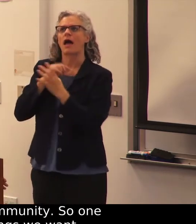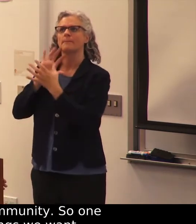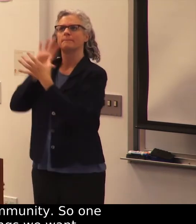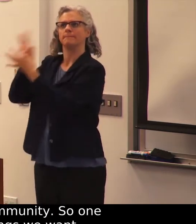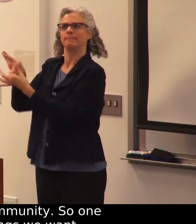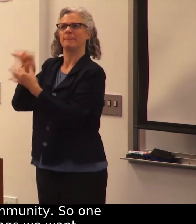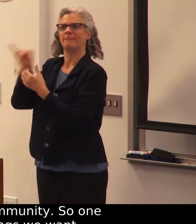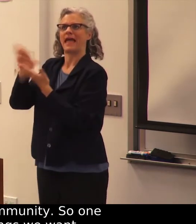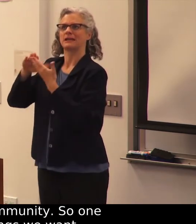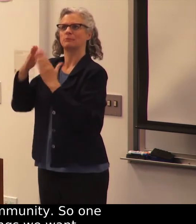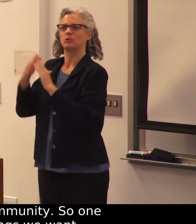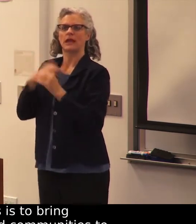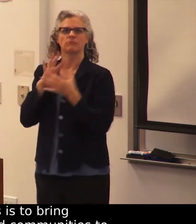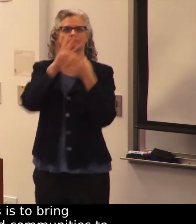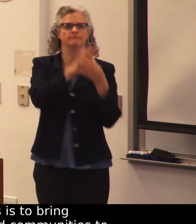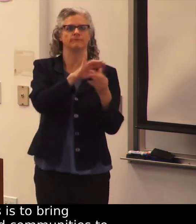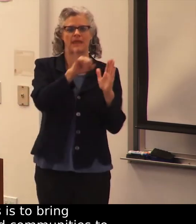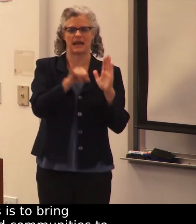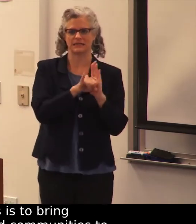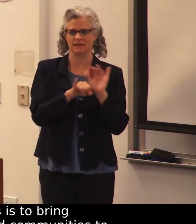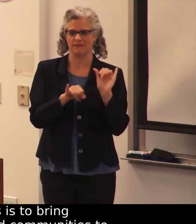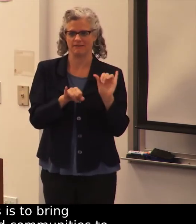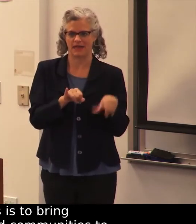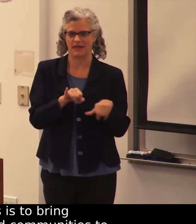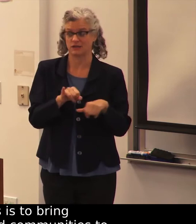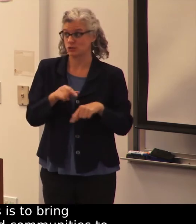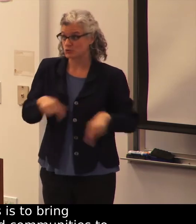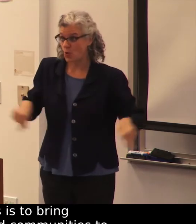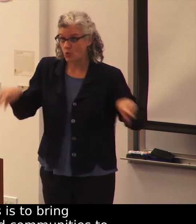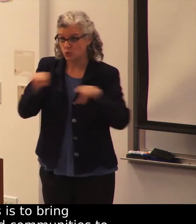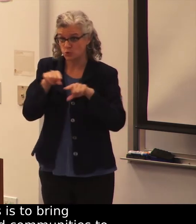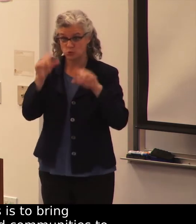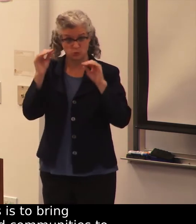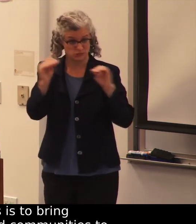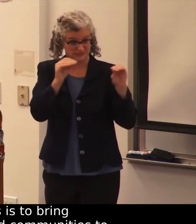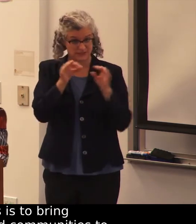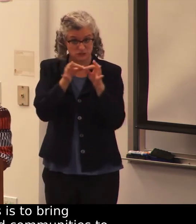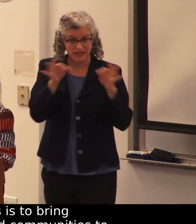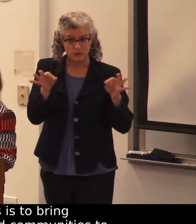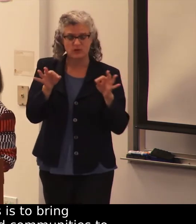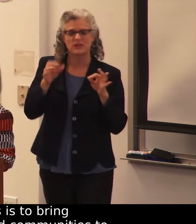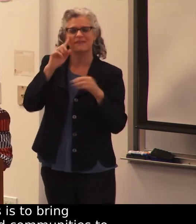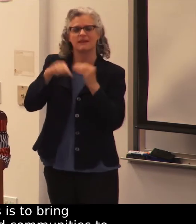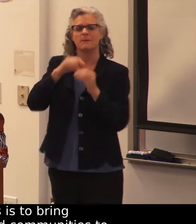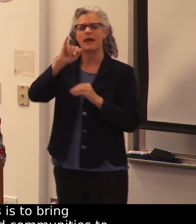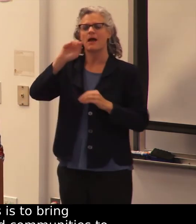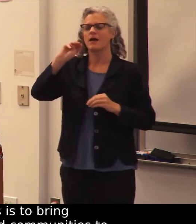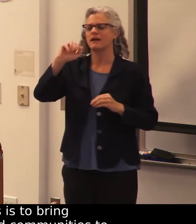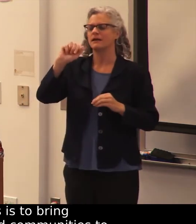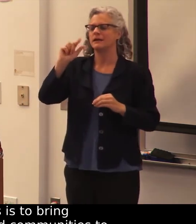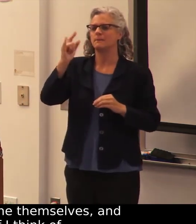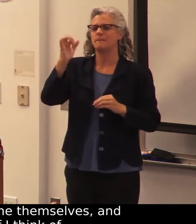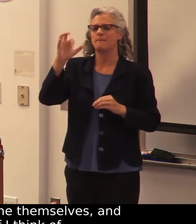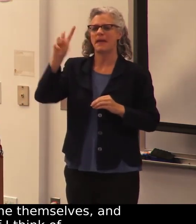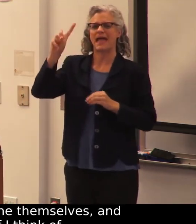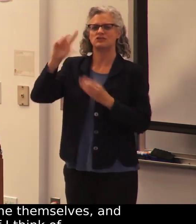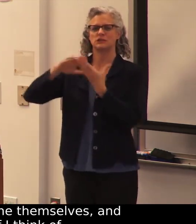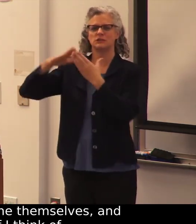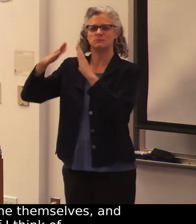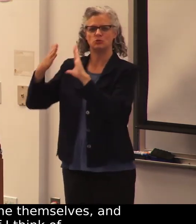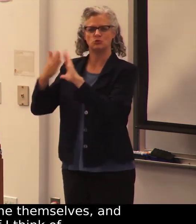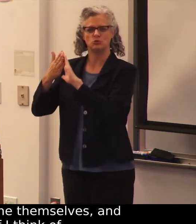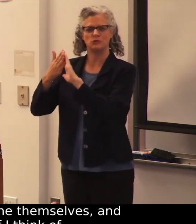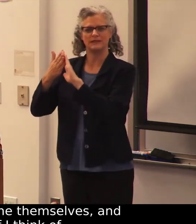So one of the things that we want to do as language teachers is to bring those imagined communities to those children. Right? If they